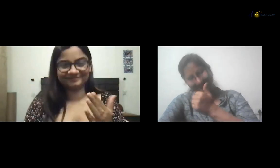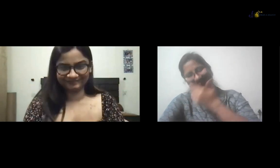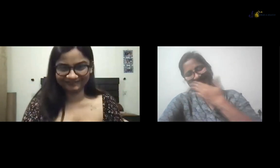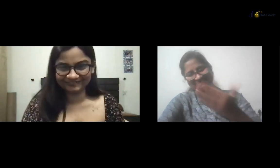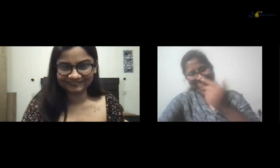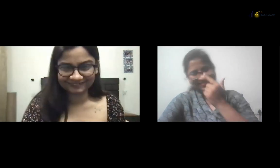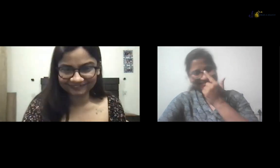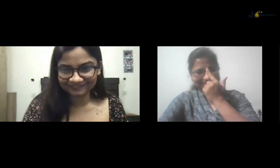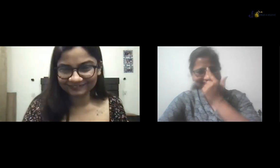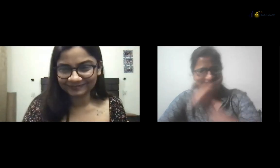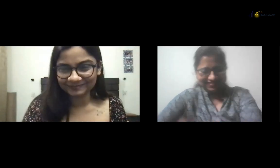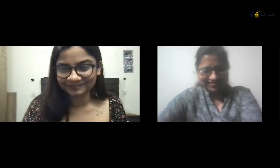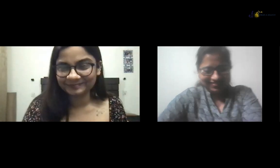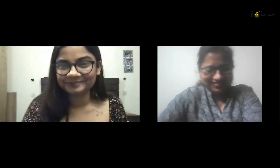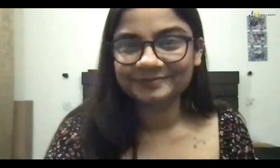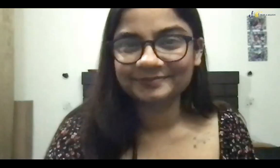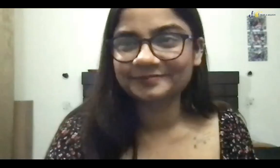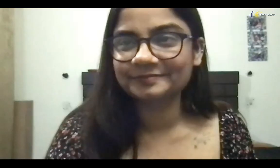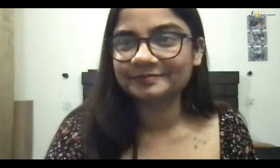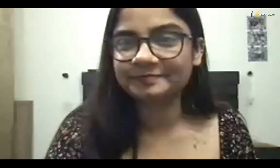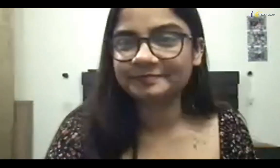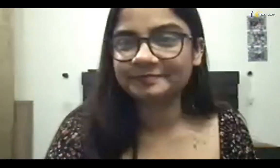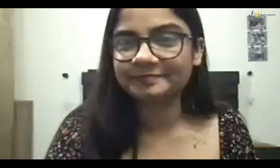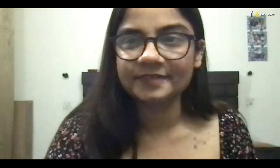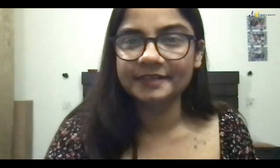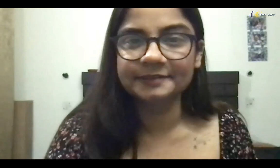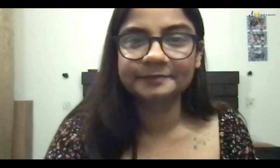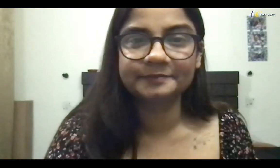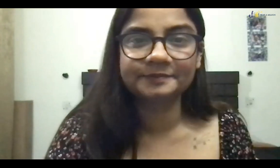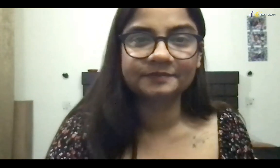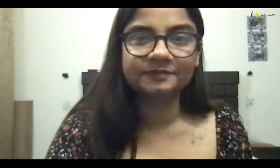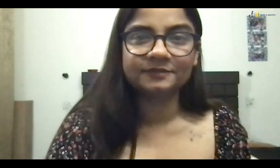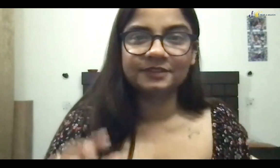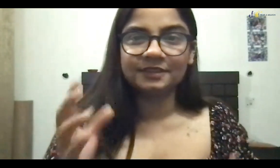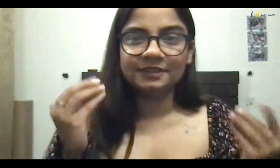will That's a come, by what time. good point, and thank you so much.